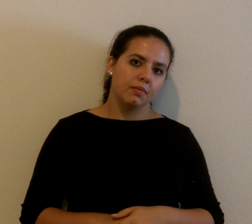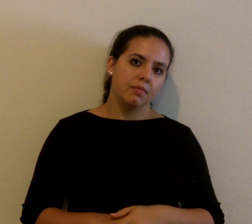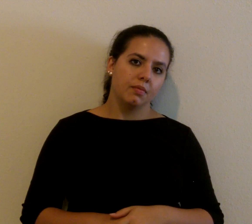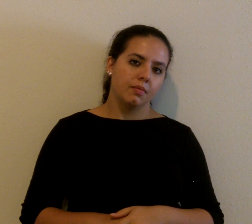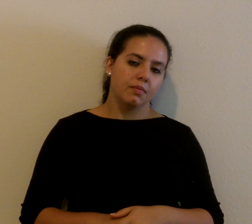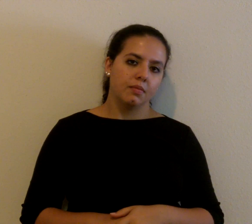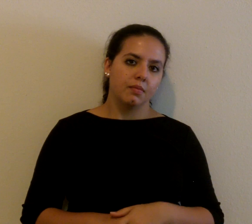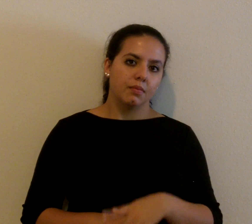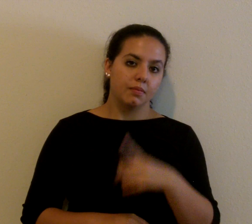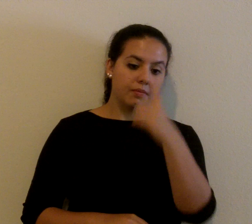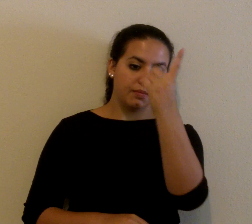you can ask me.